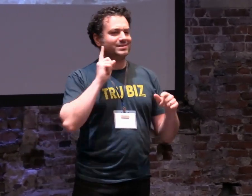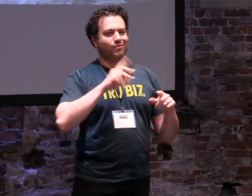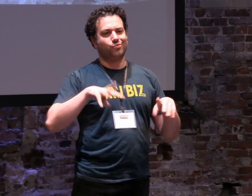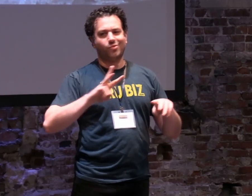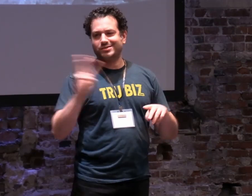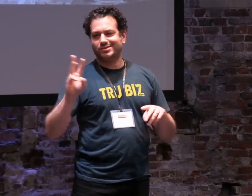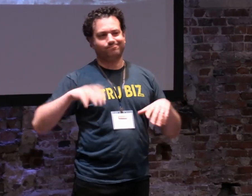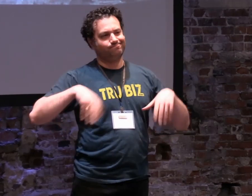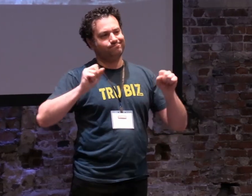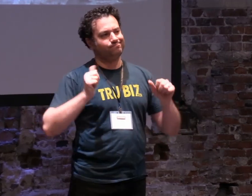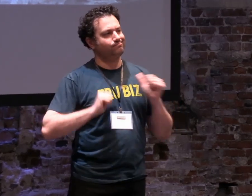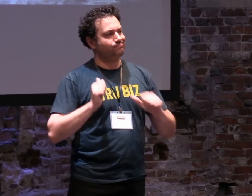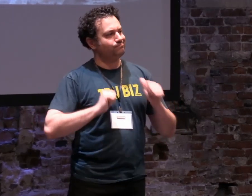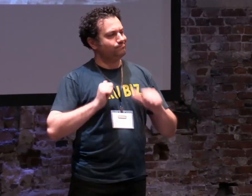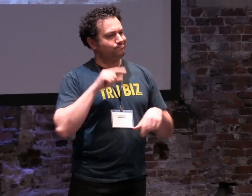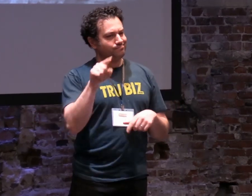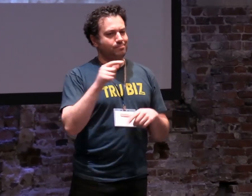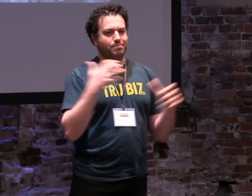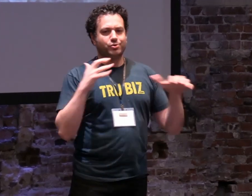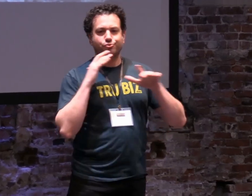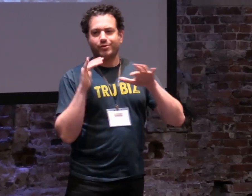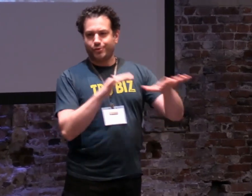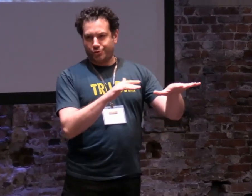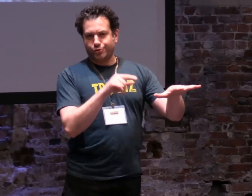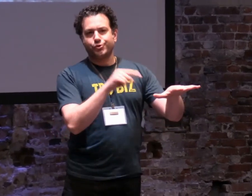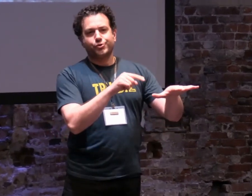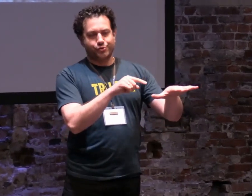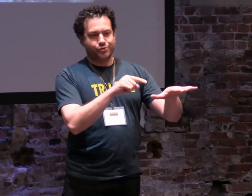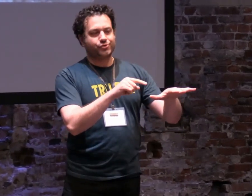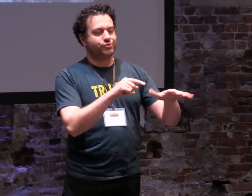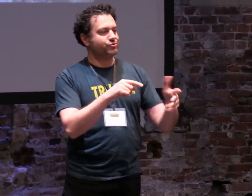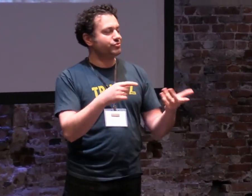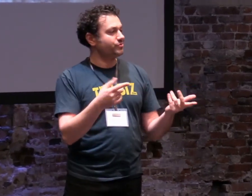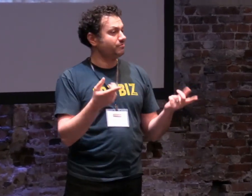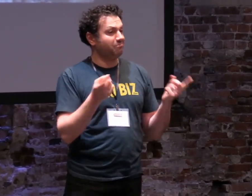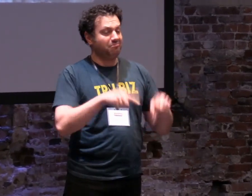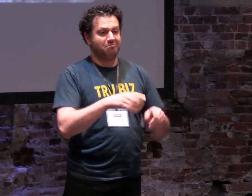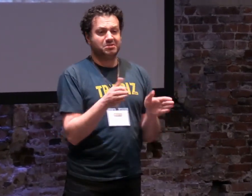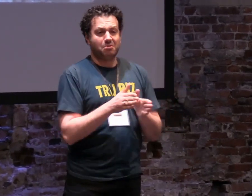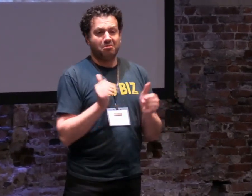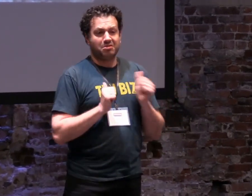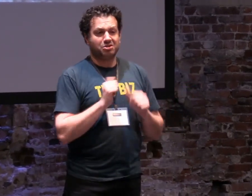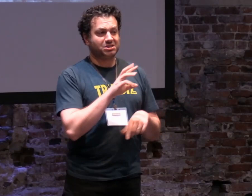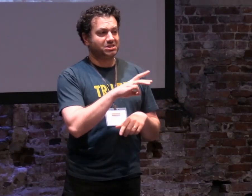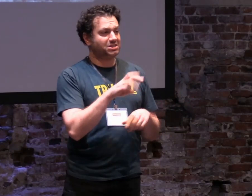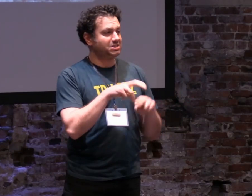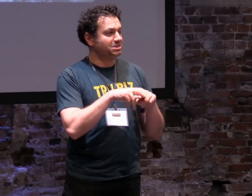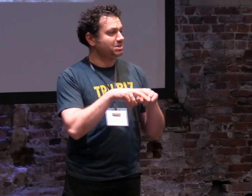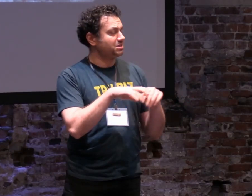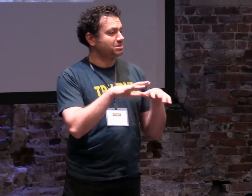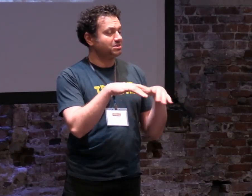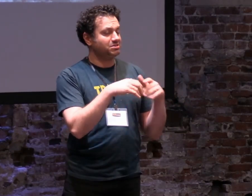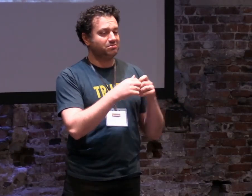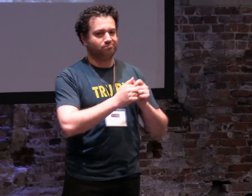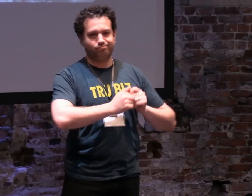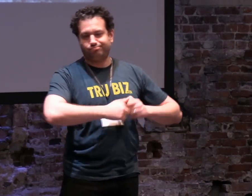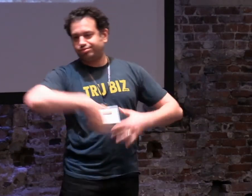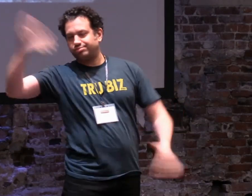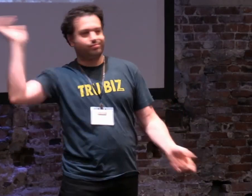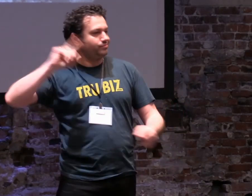is something associated to 2001 when I hosted a theatrical event, part of a theatrical event, Big River. Was in a